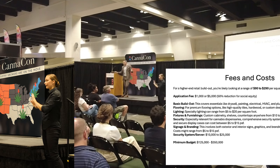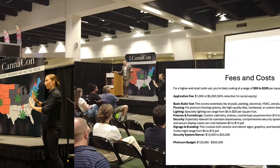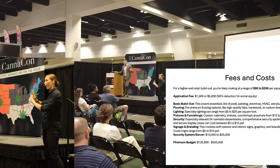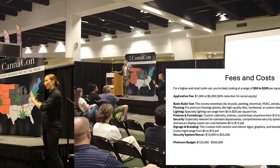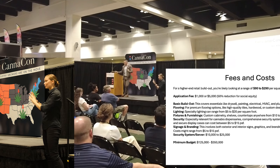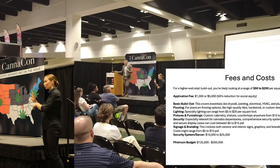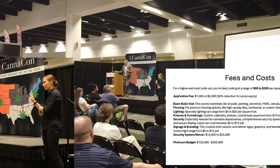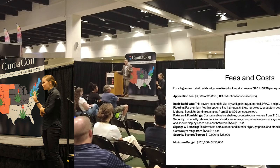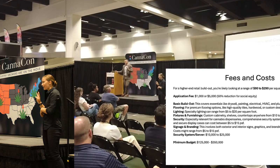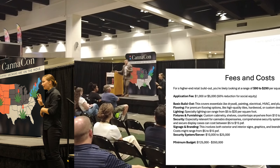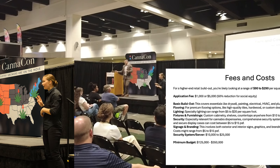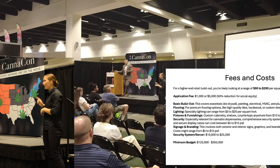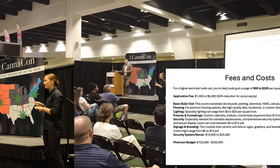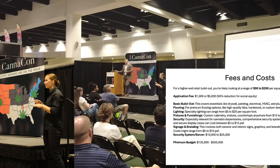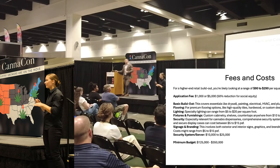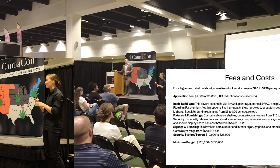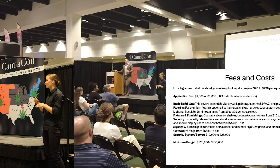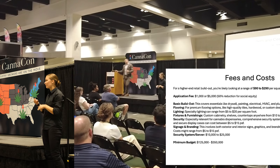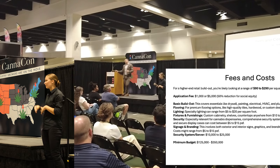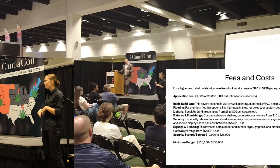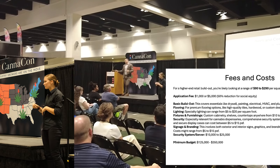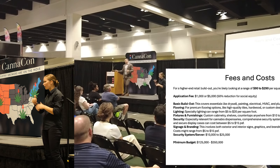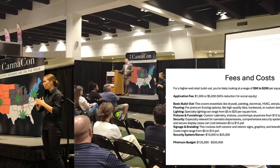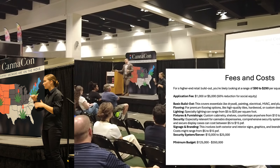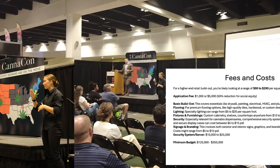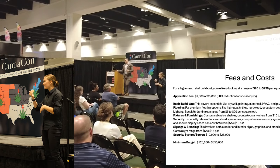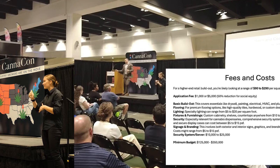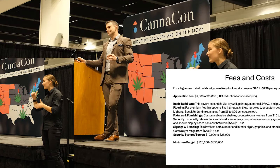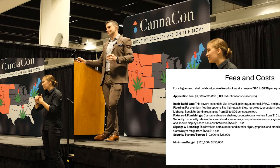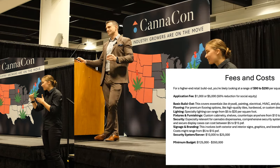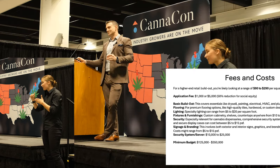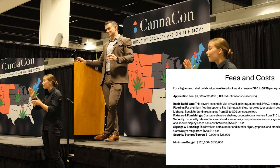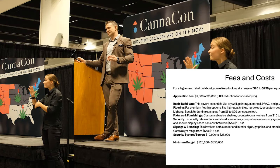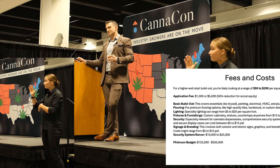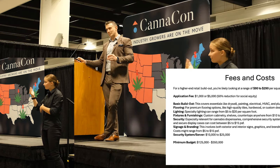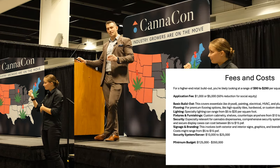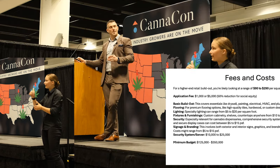I think their total spend was just under $50,000.